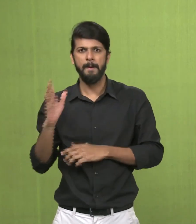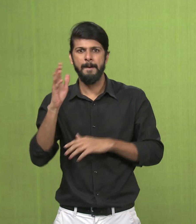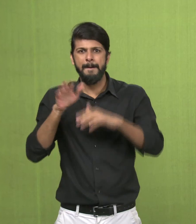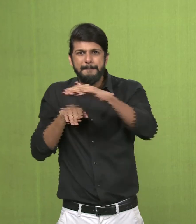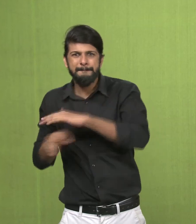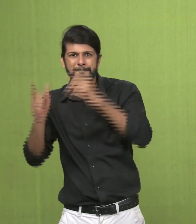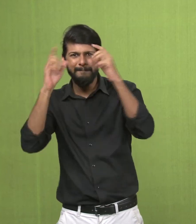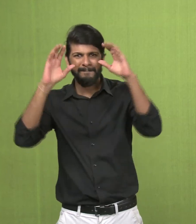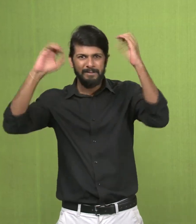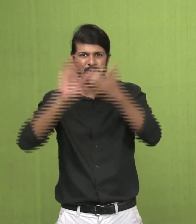to rescue